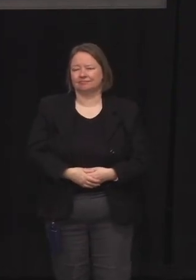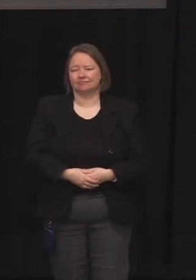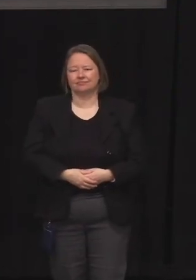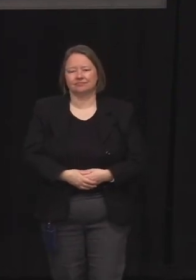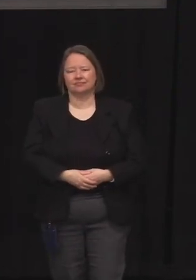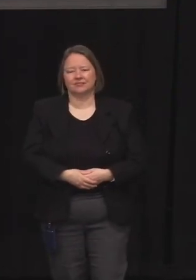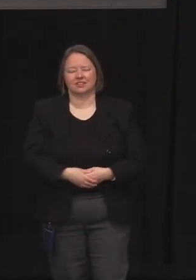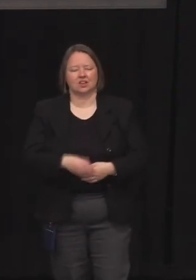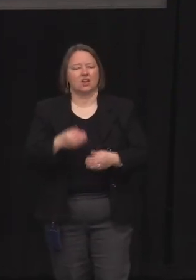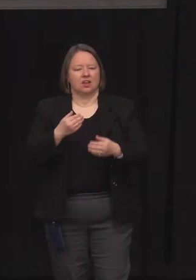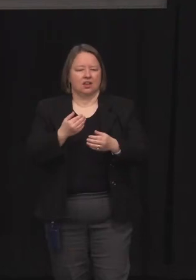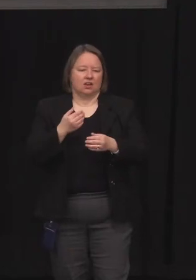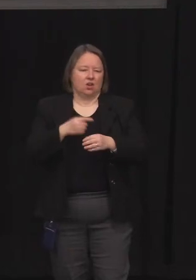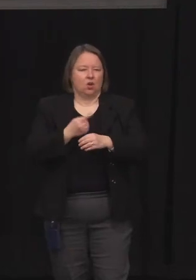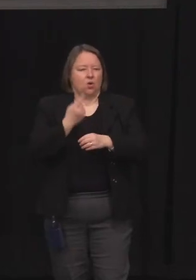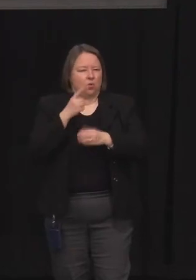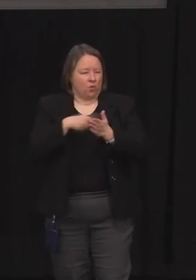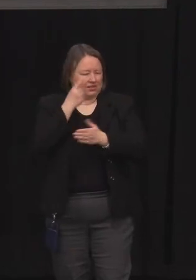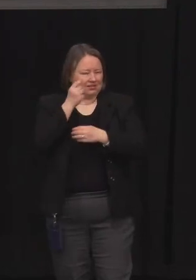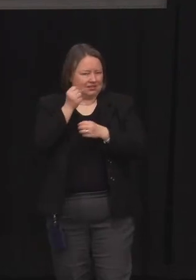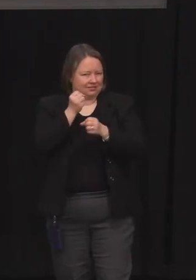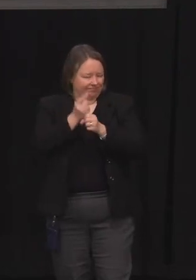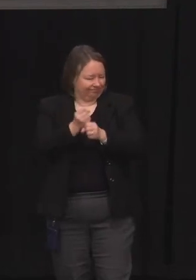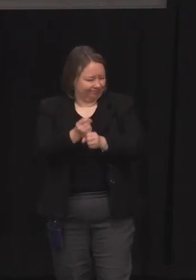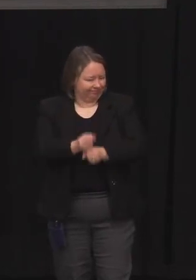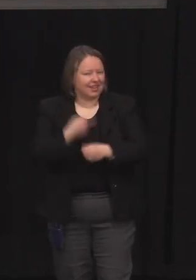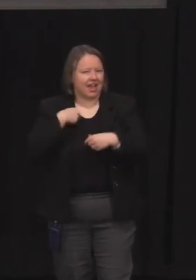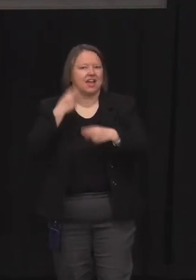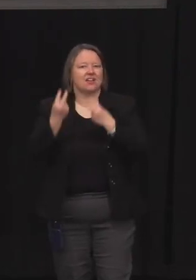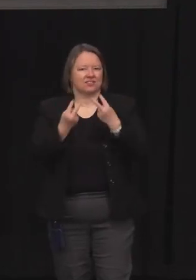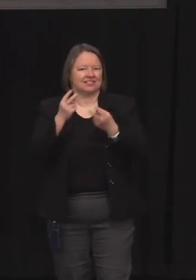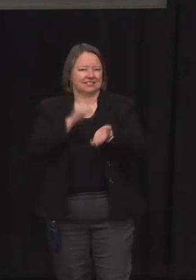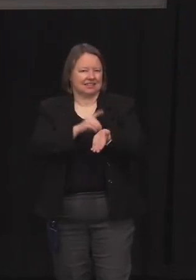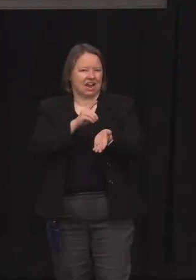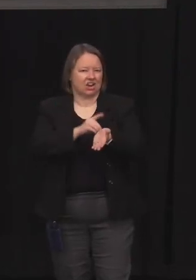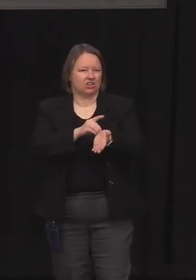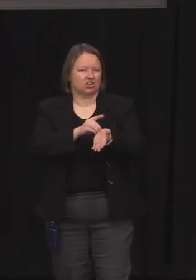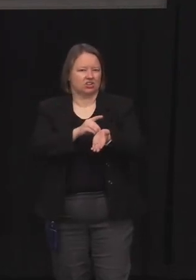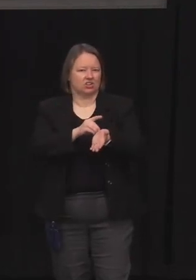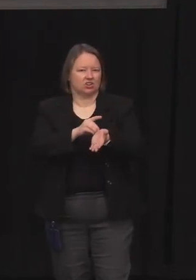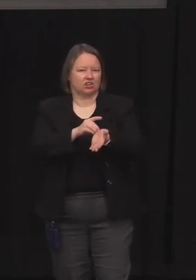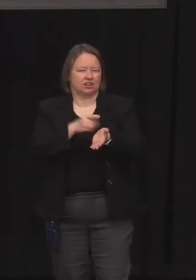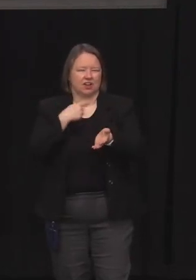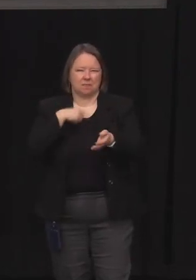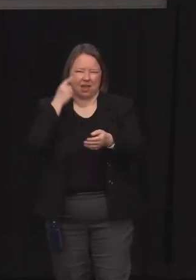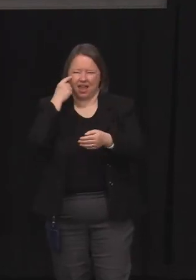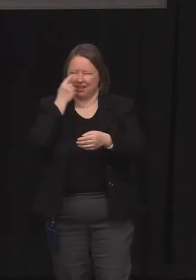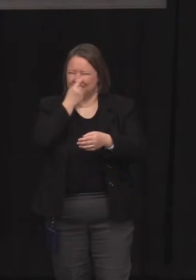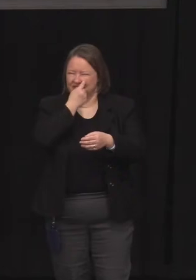You see, at least once a year, I go and I visit the doctor to have my jacked up vision checked.